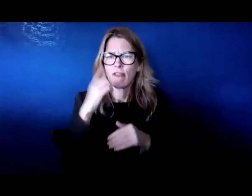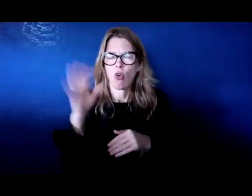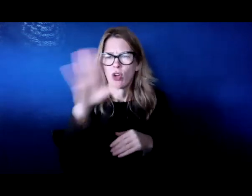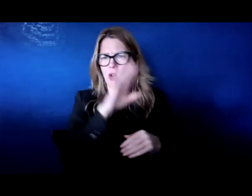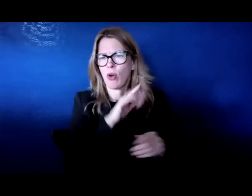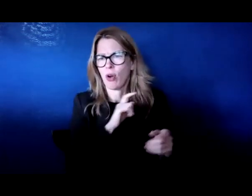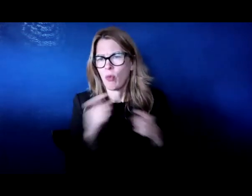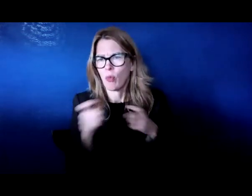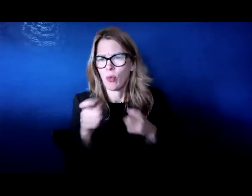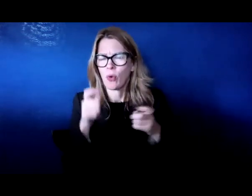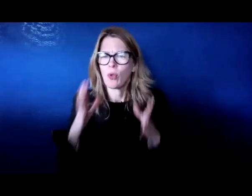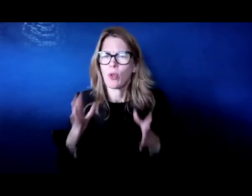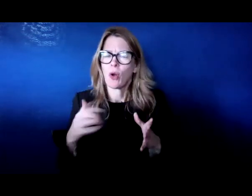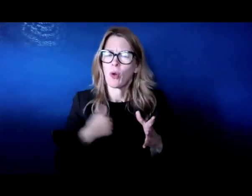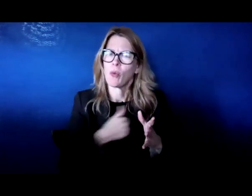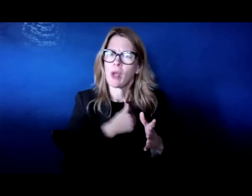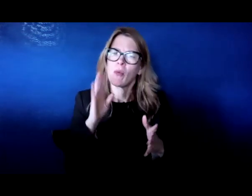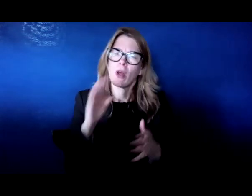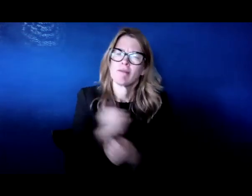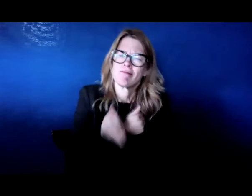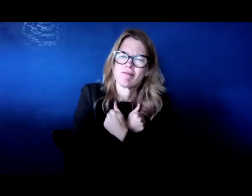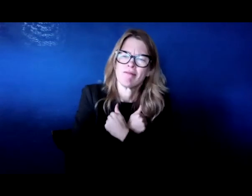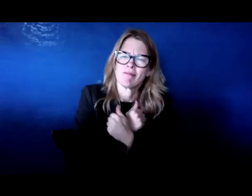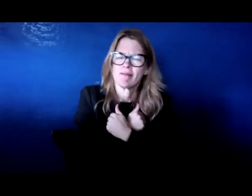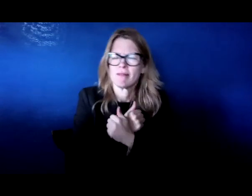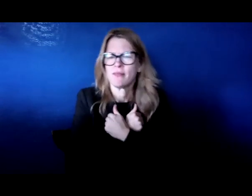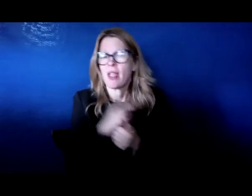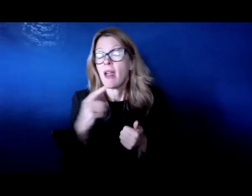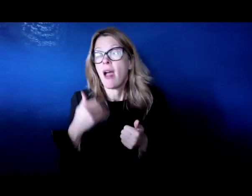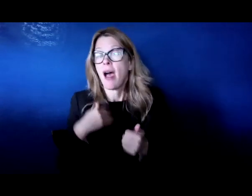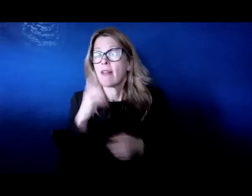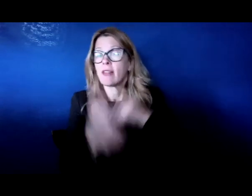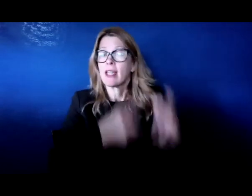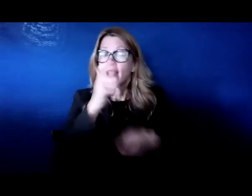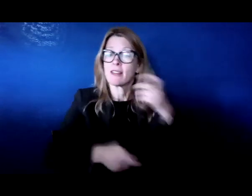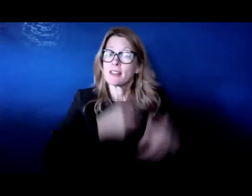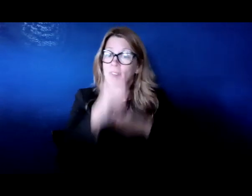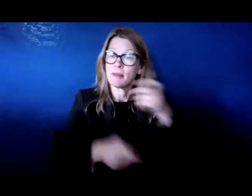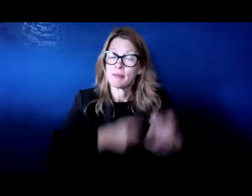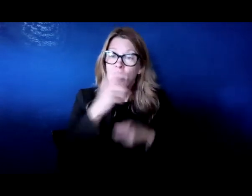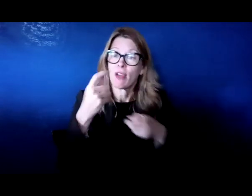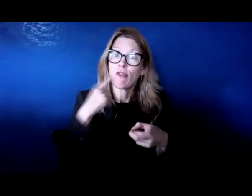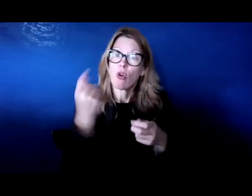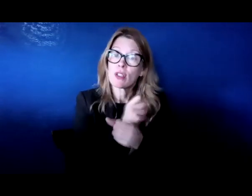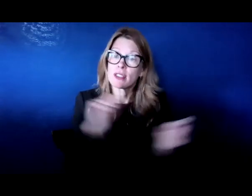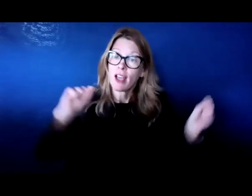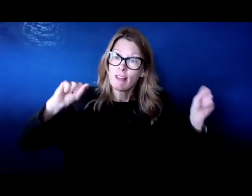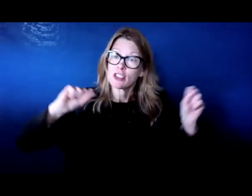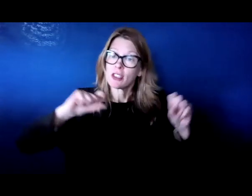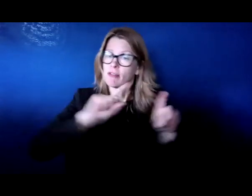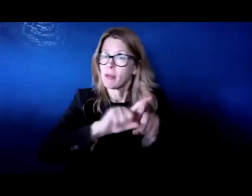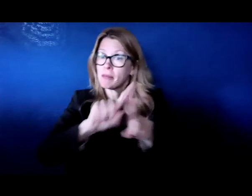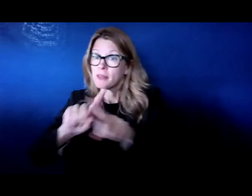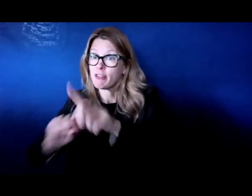And tidings of salvation proclaim in every